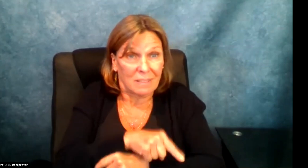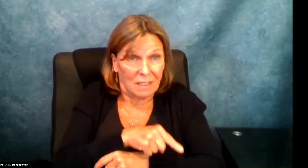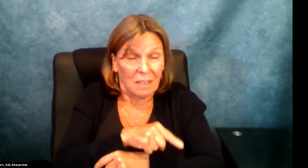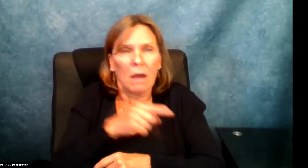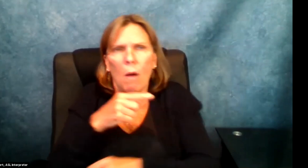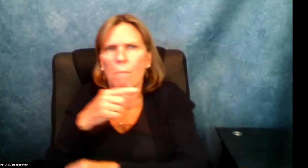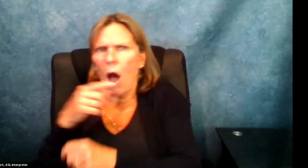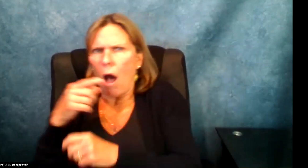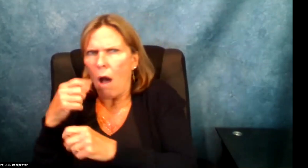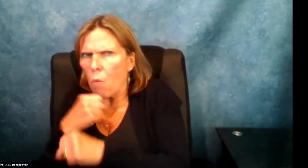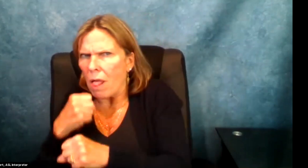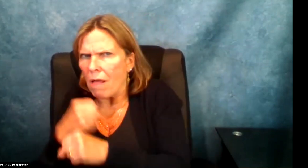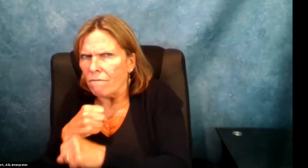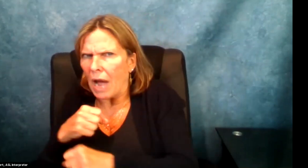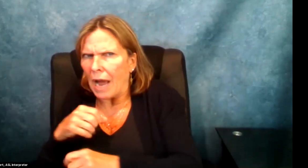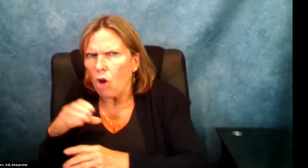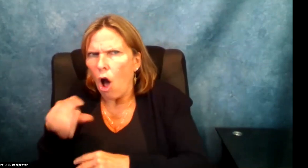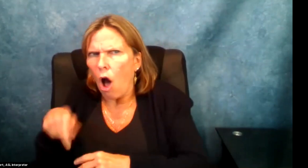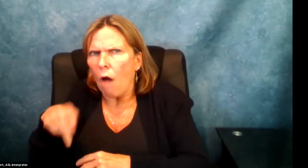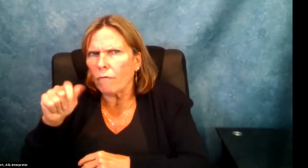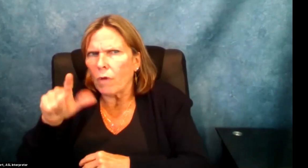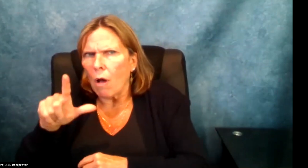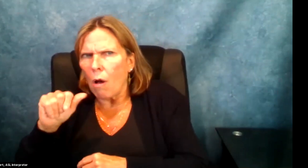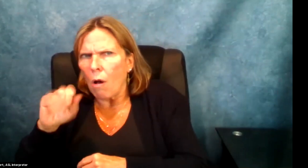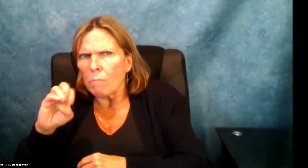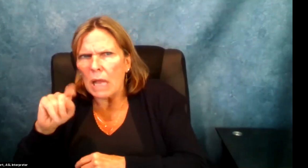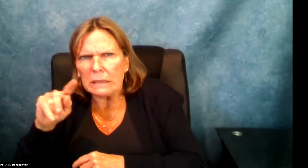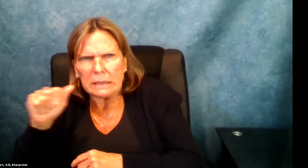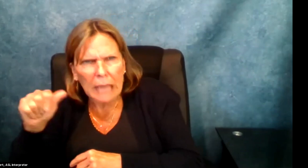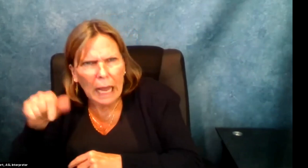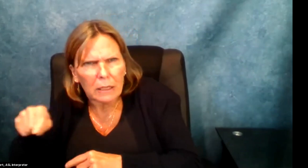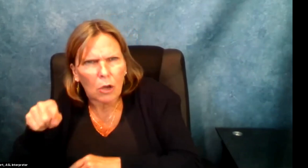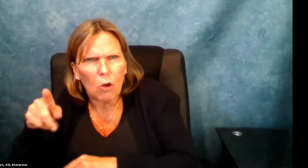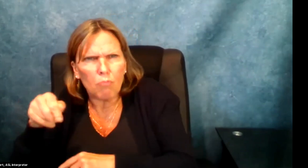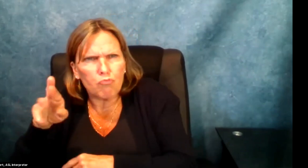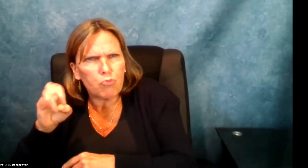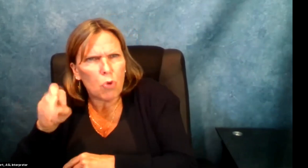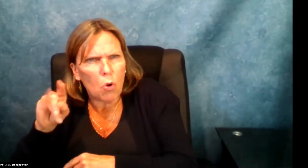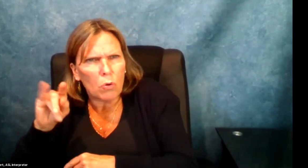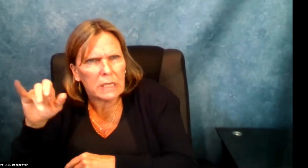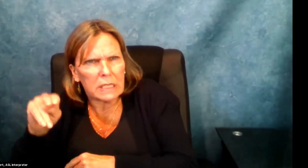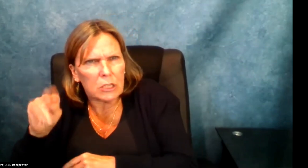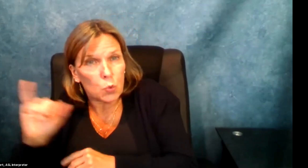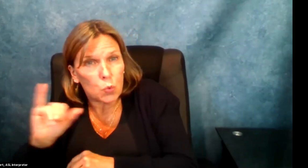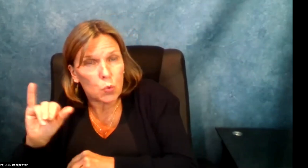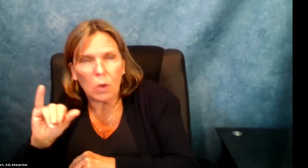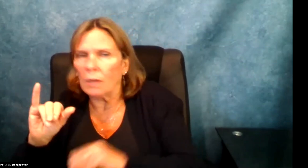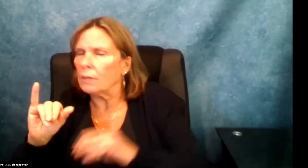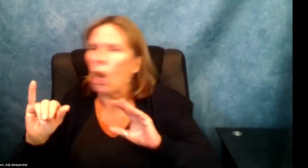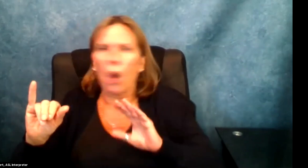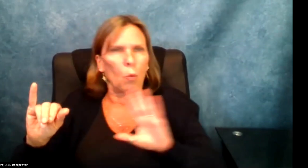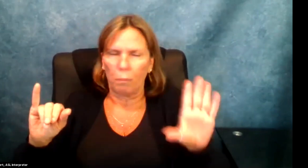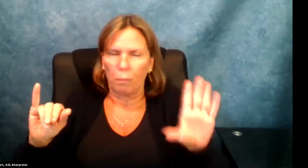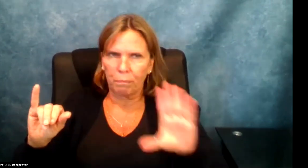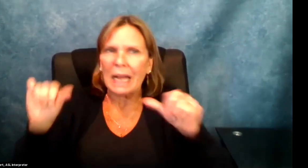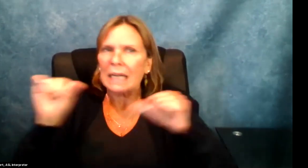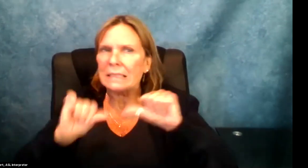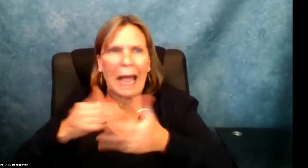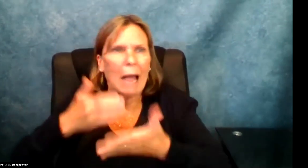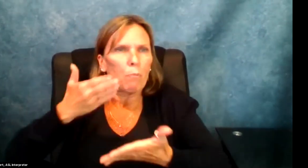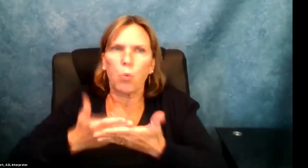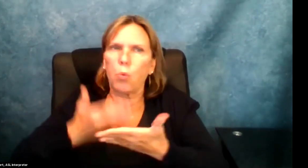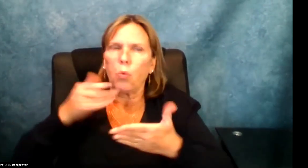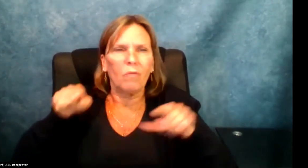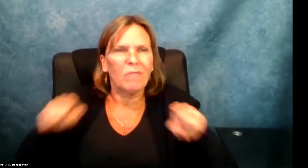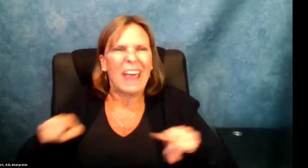start listening to scientists who do fertility work all the time, they're very clear that these are two very different things,